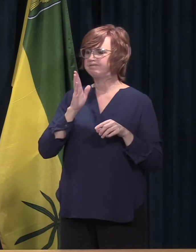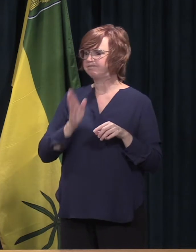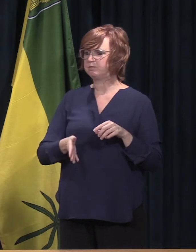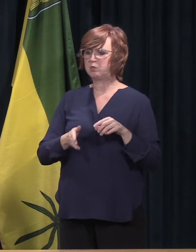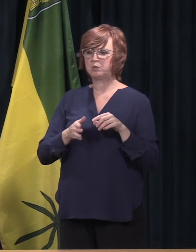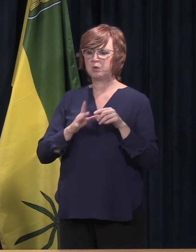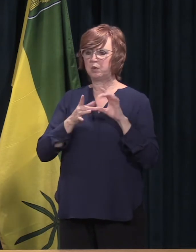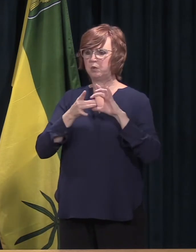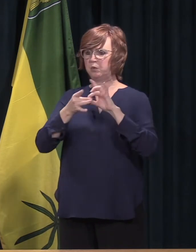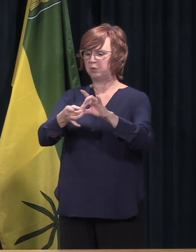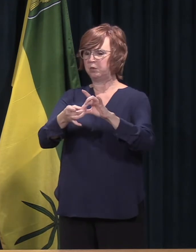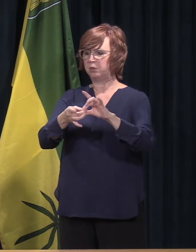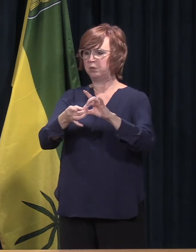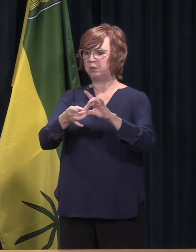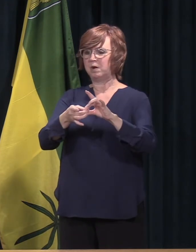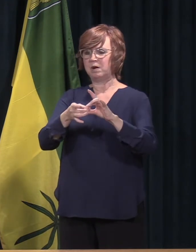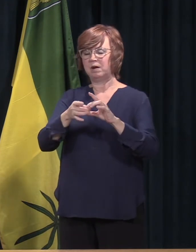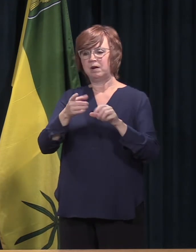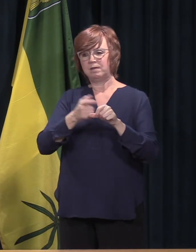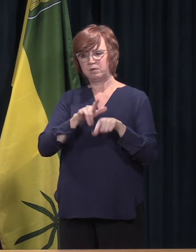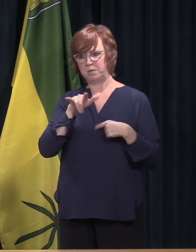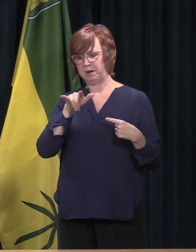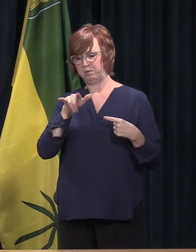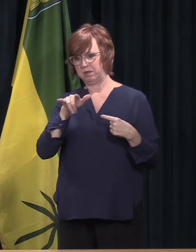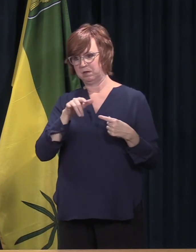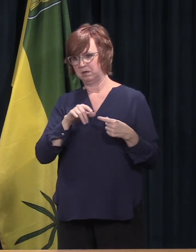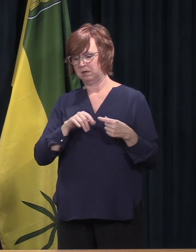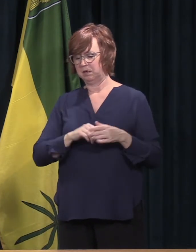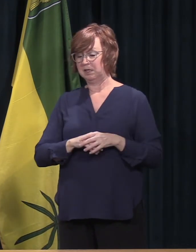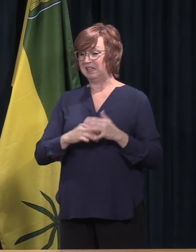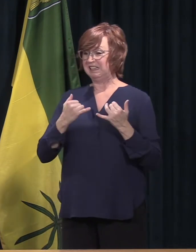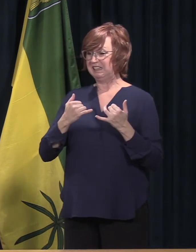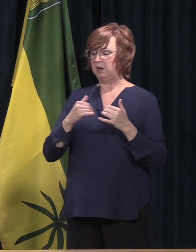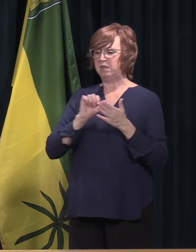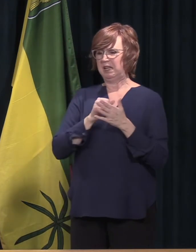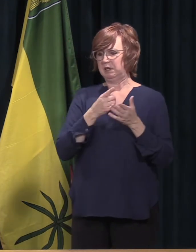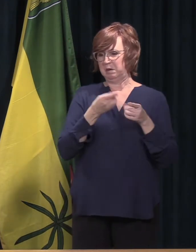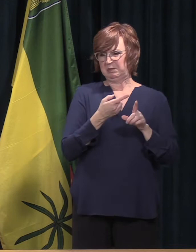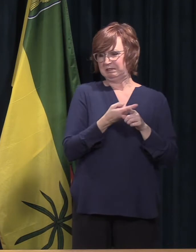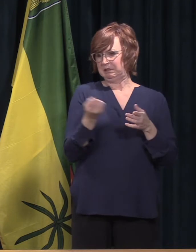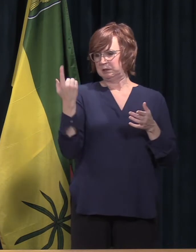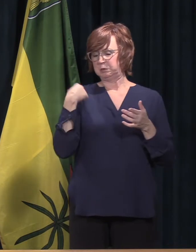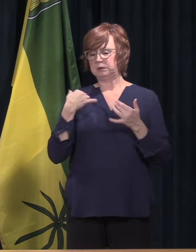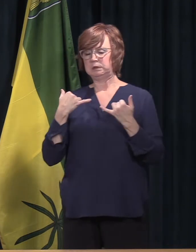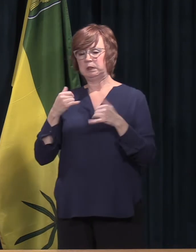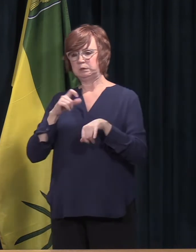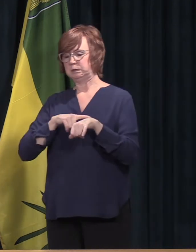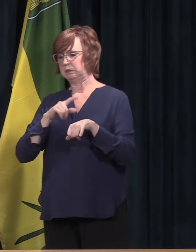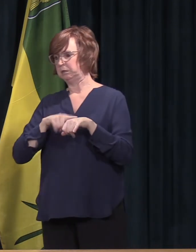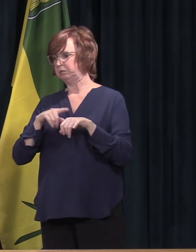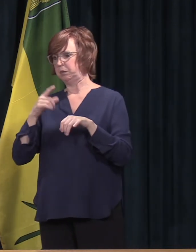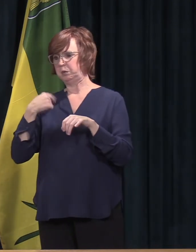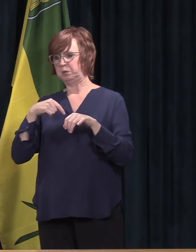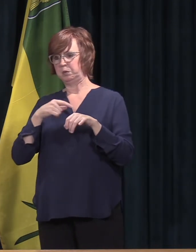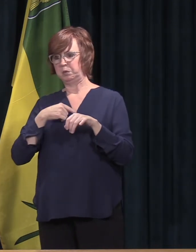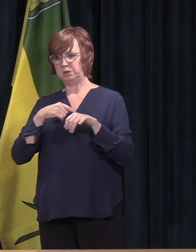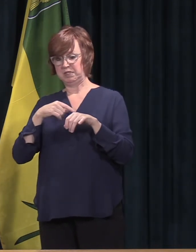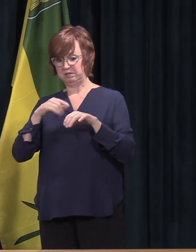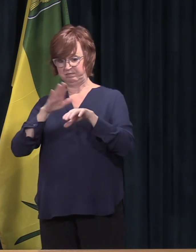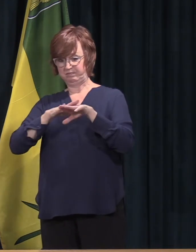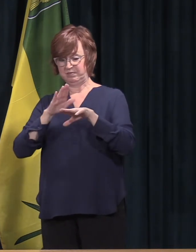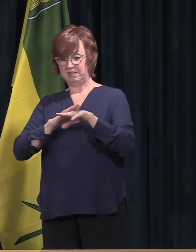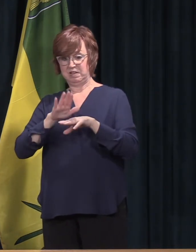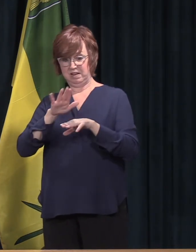transmission. But at this point, the strategy is just to post the flight information, and if row information is available, just post